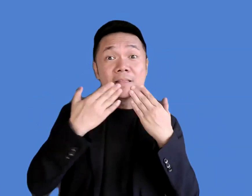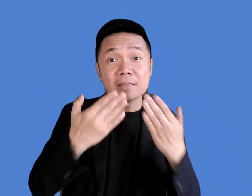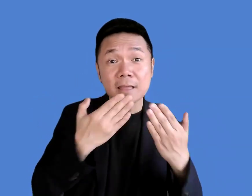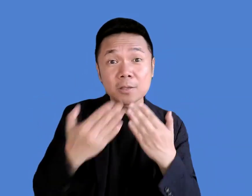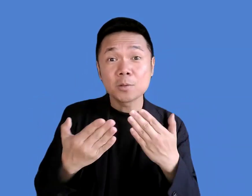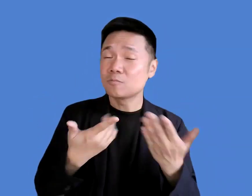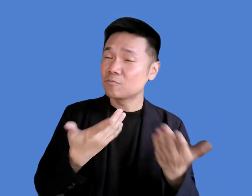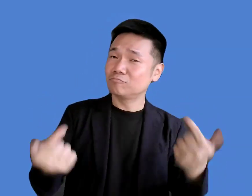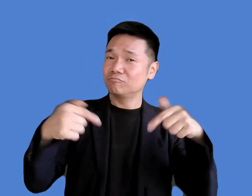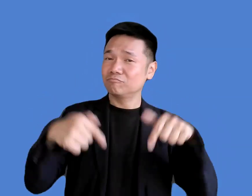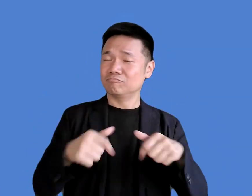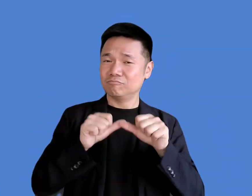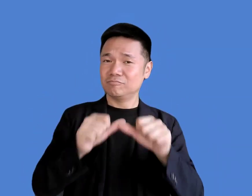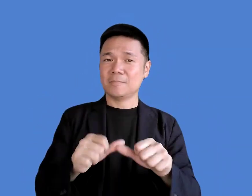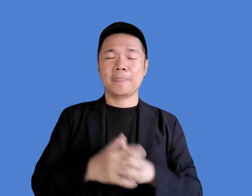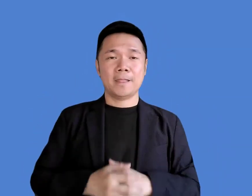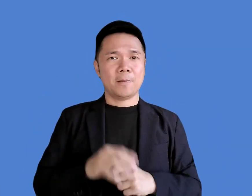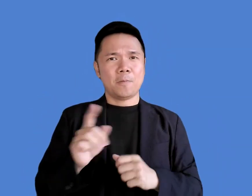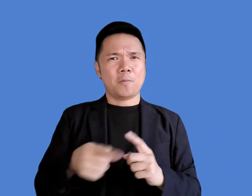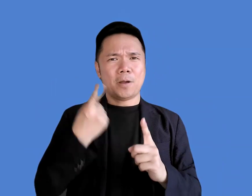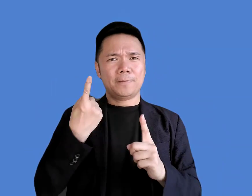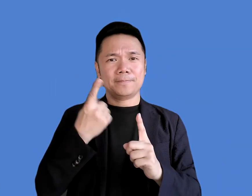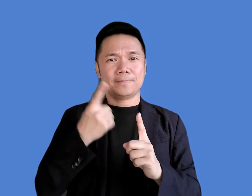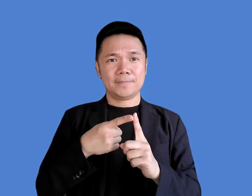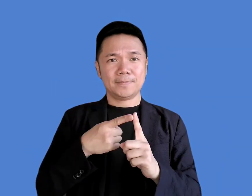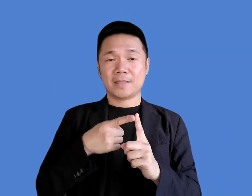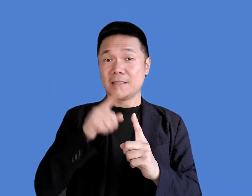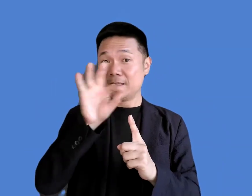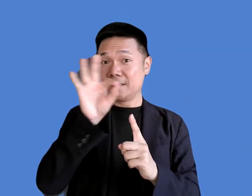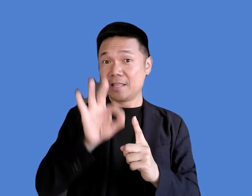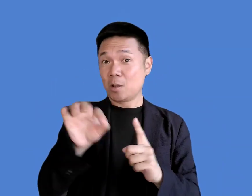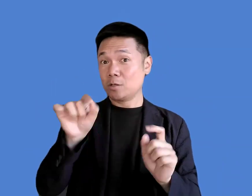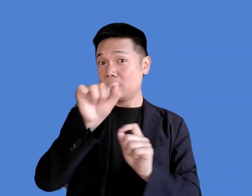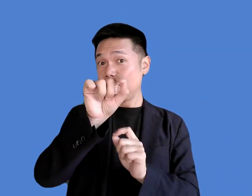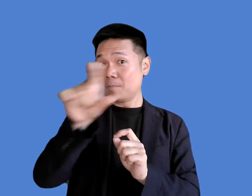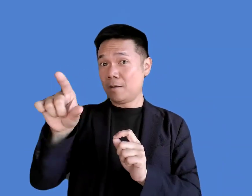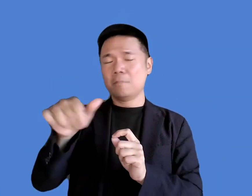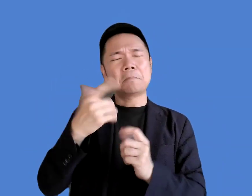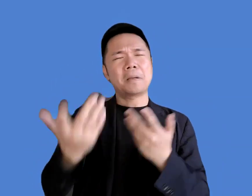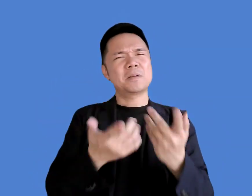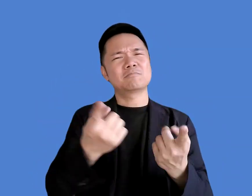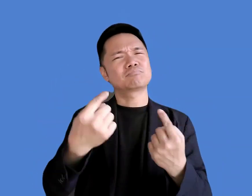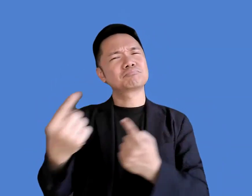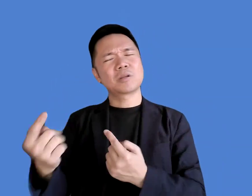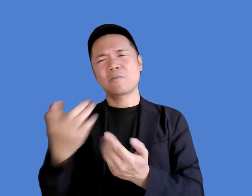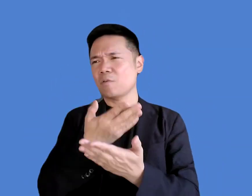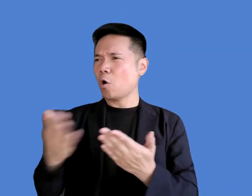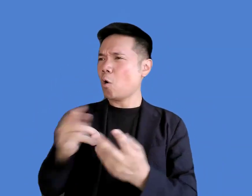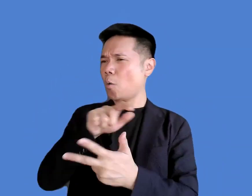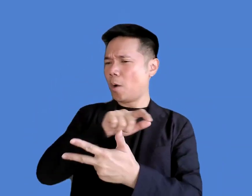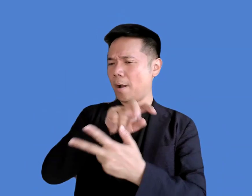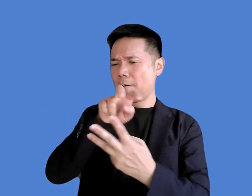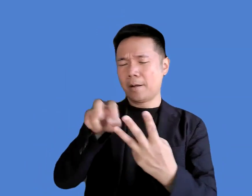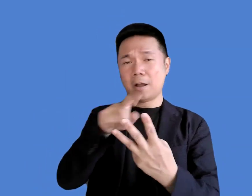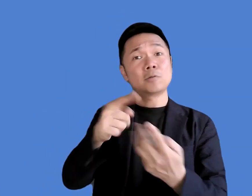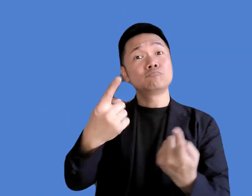staying with us. I want to do one final question to all of you. We may not have time to hear it from our panelists, but maybe you